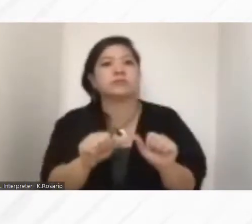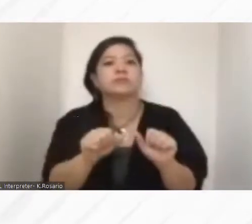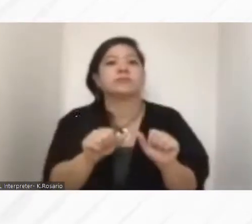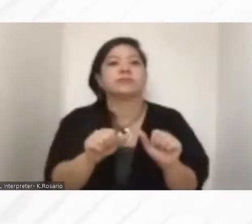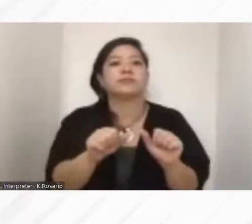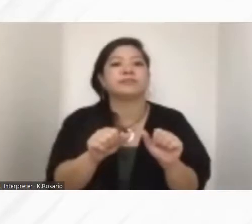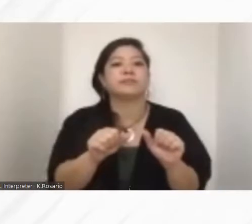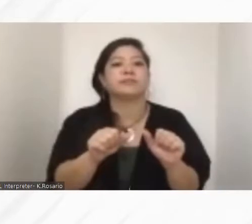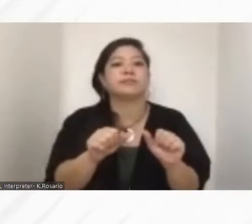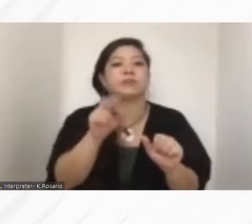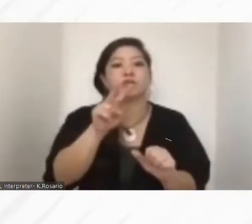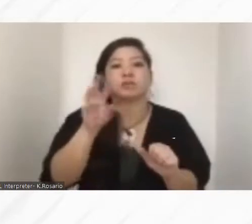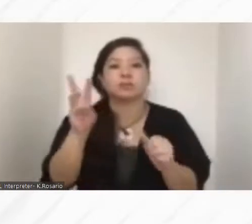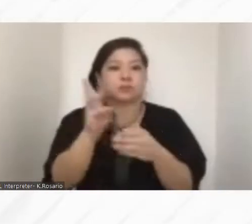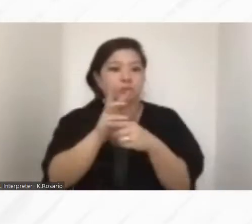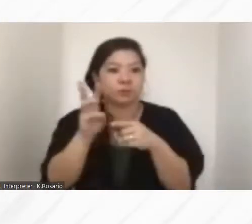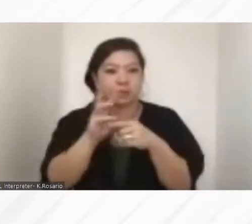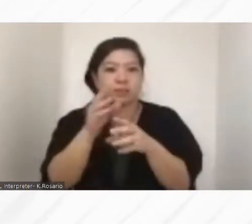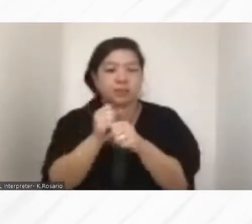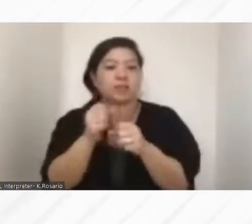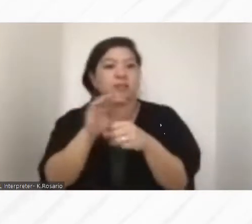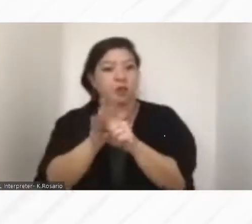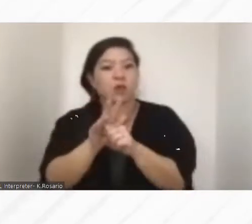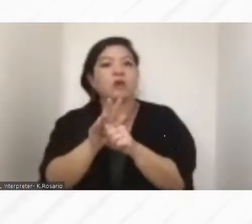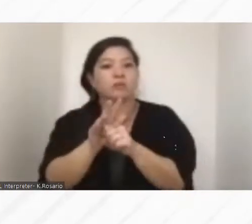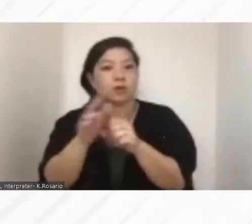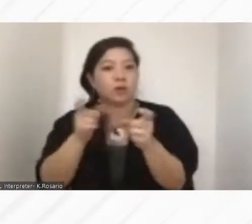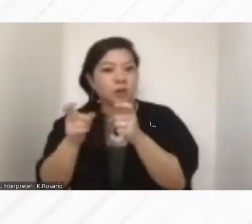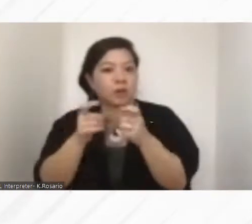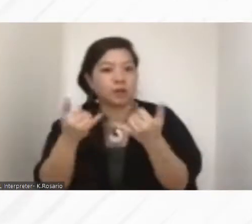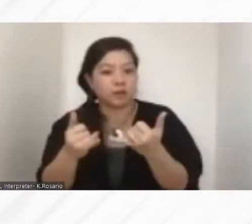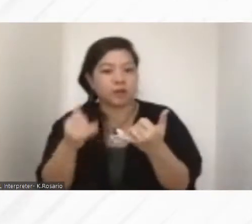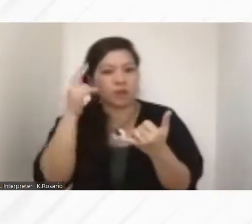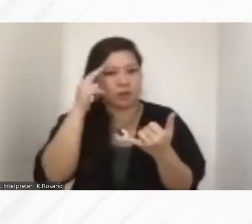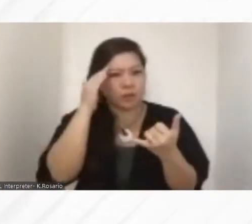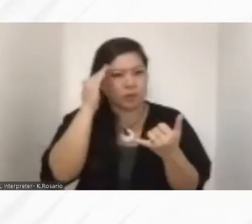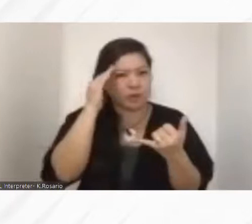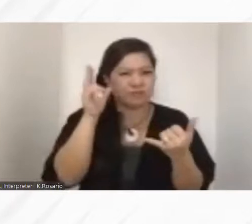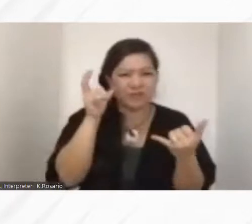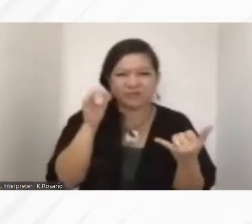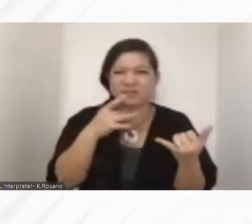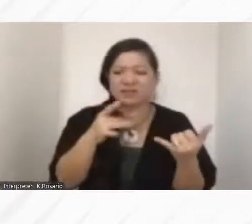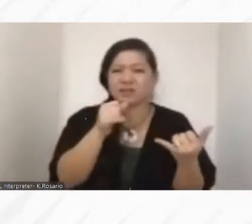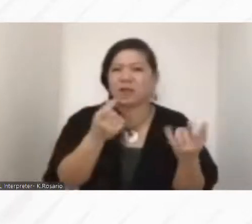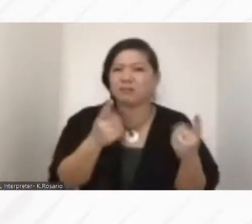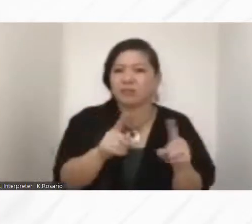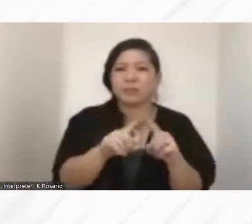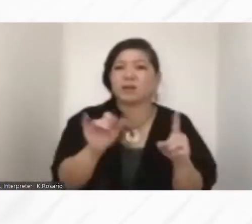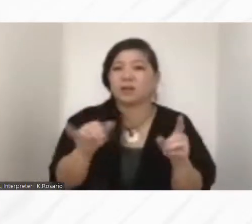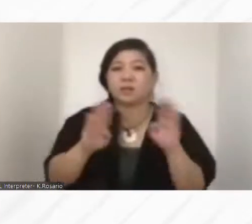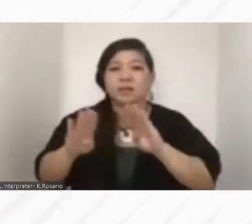2 to 6 weeks, get this virus under control. And I know that that sounds like I'm being Pollyanna-ish, but that is the biology